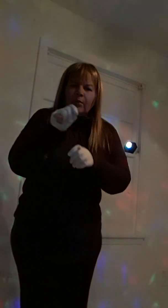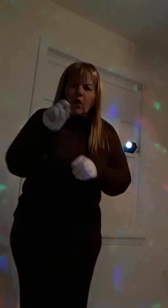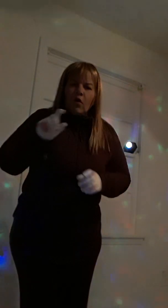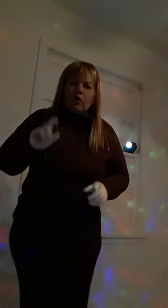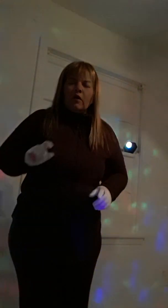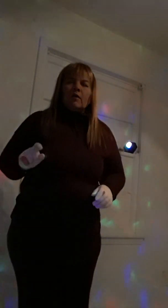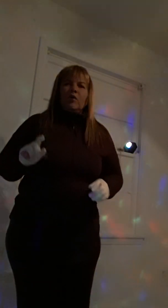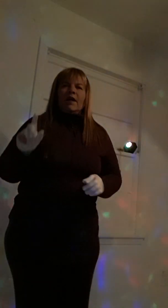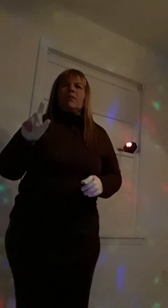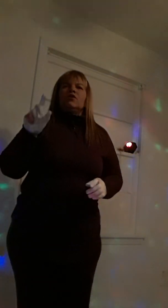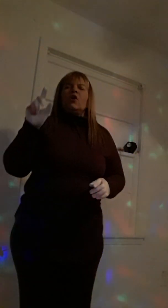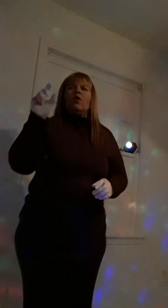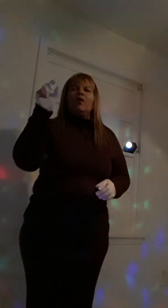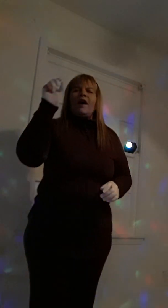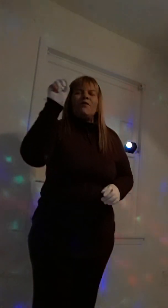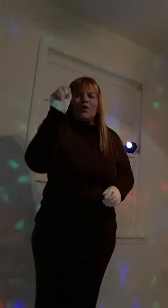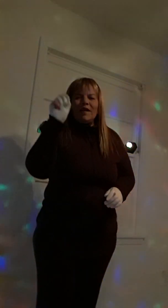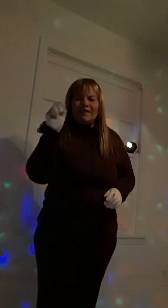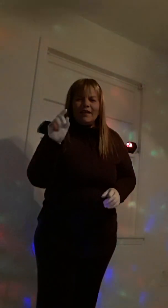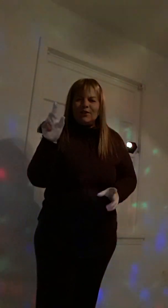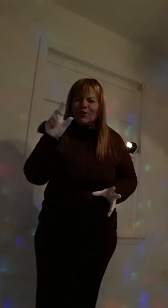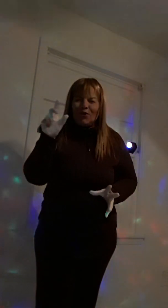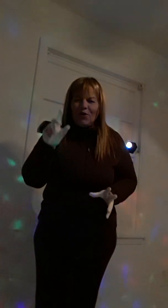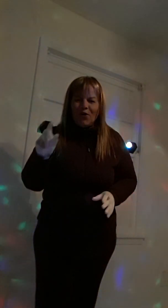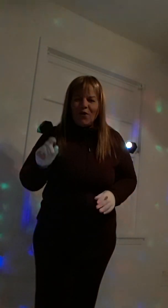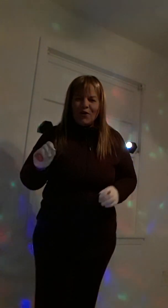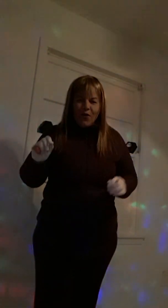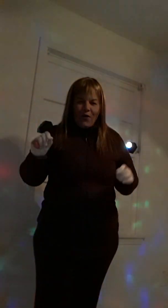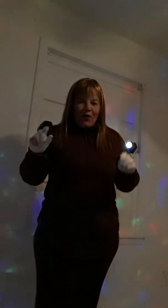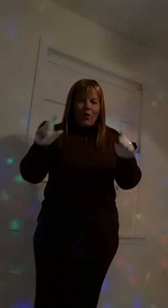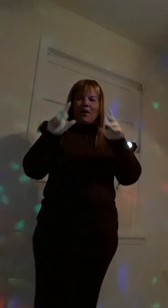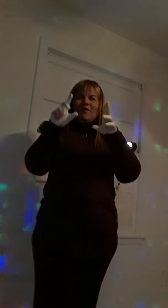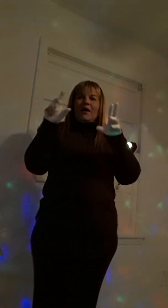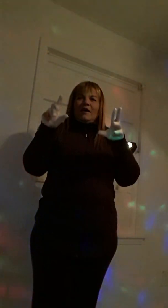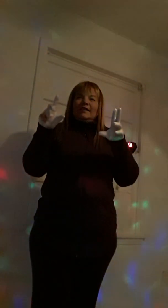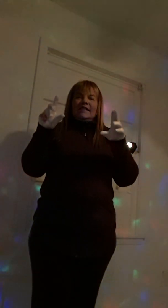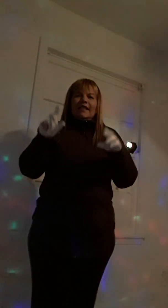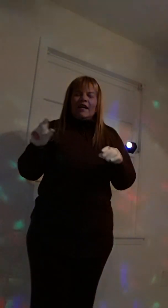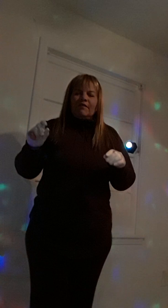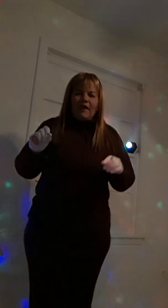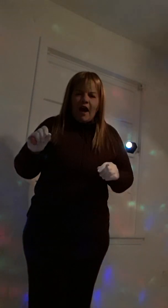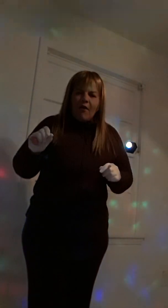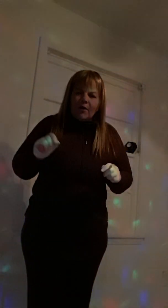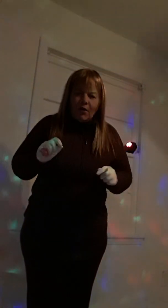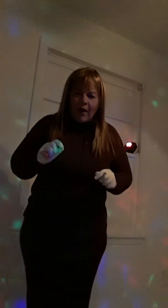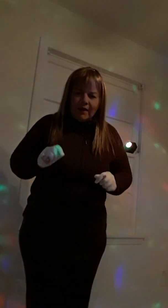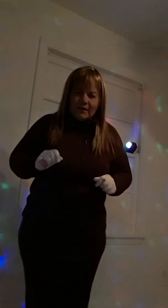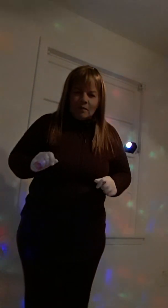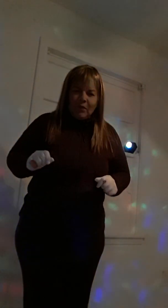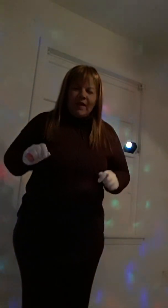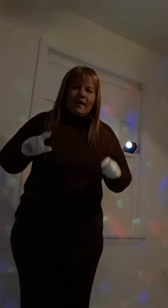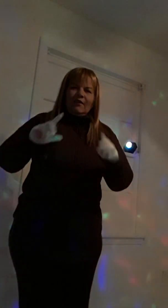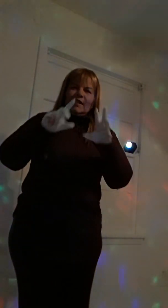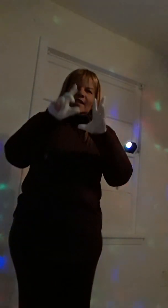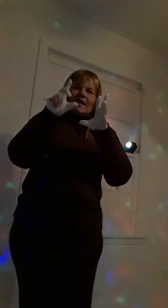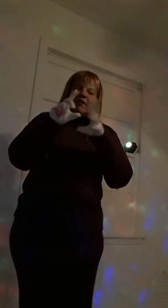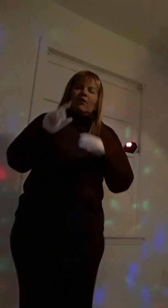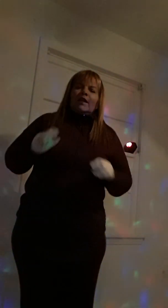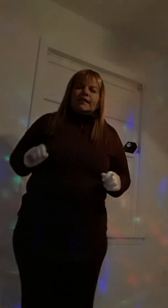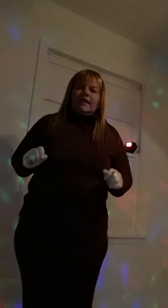bow. Ponemos una bolita de otro color. Or maybe a design of flower, right? Y o diseñar florecitos.